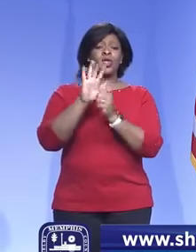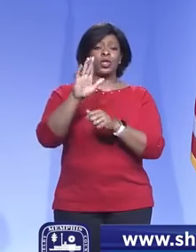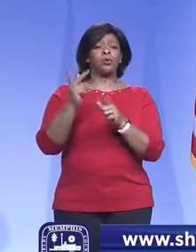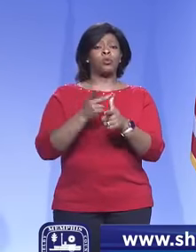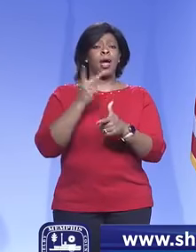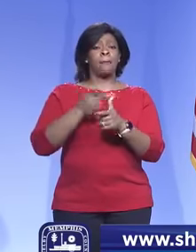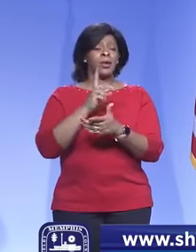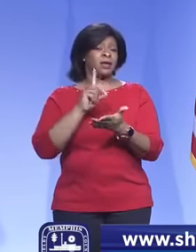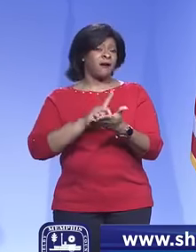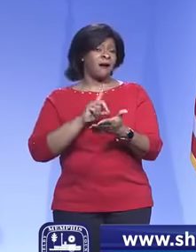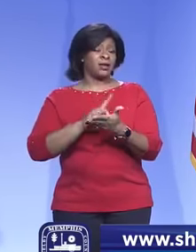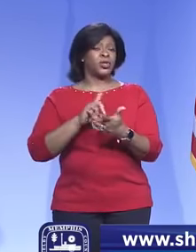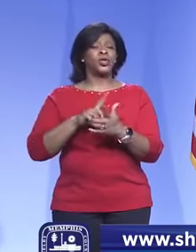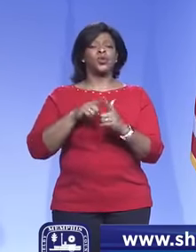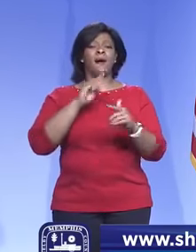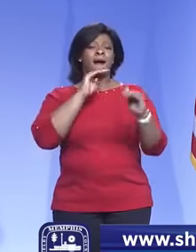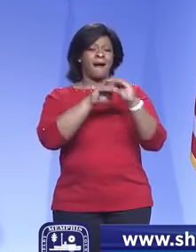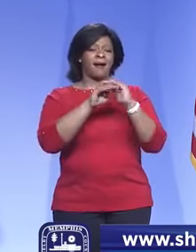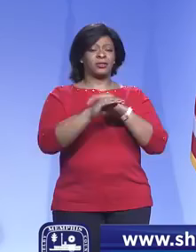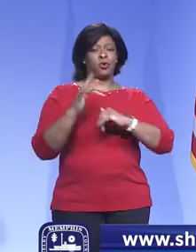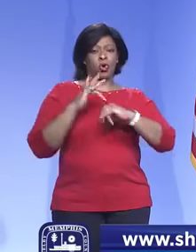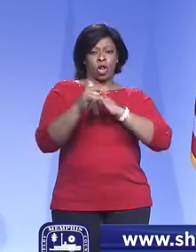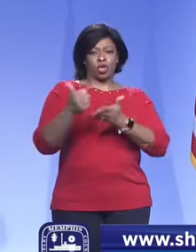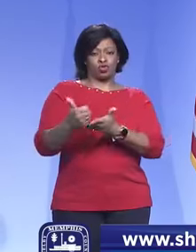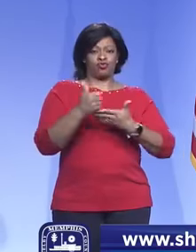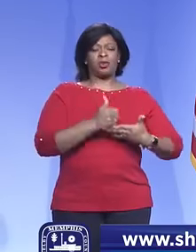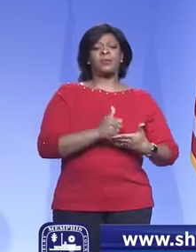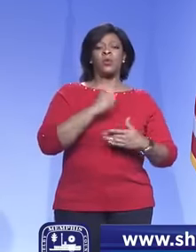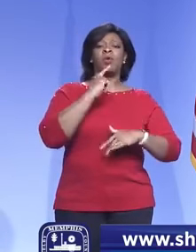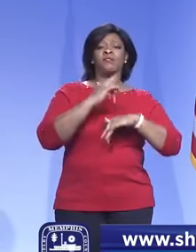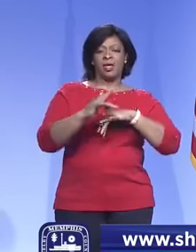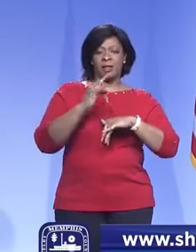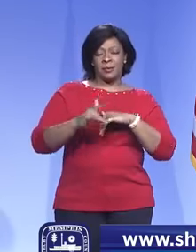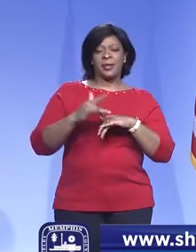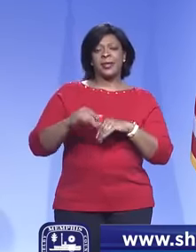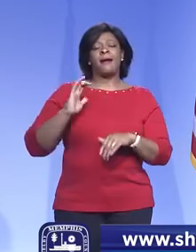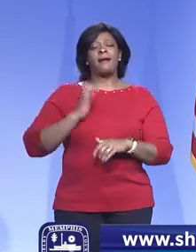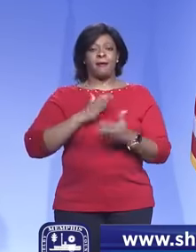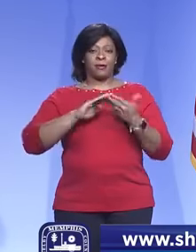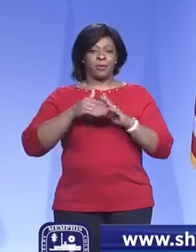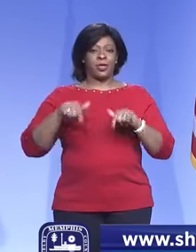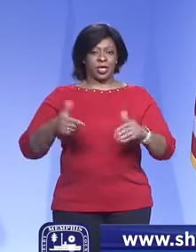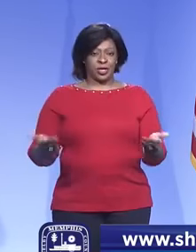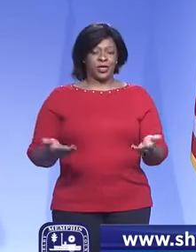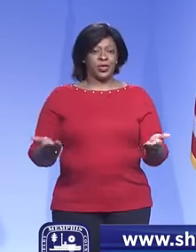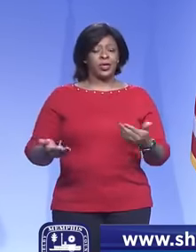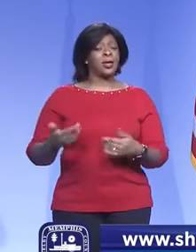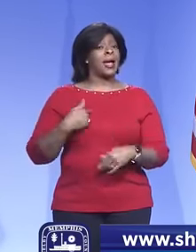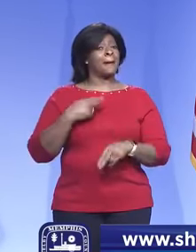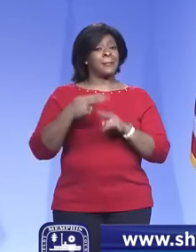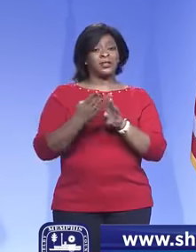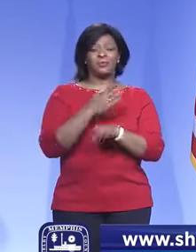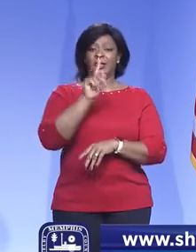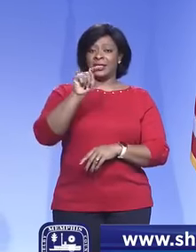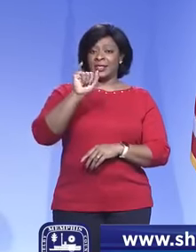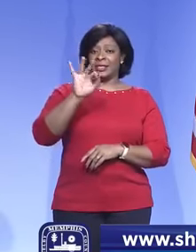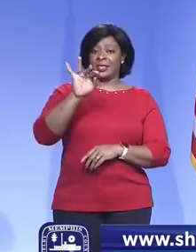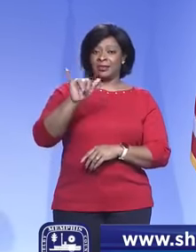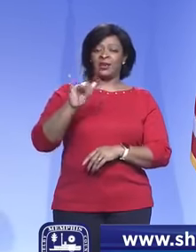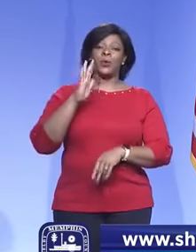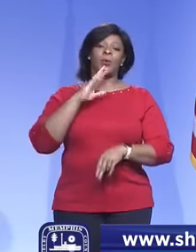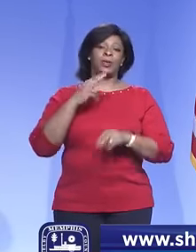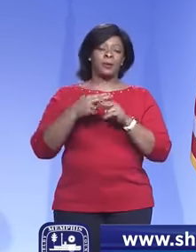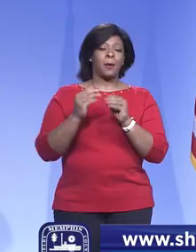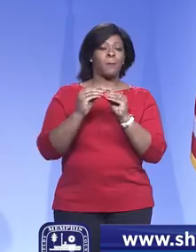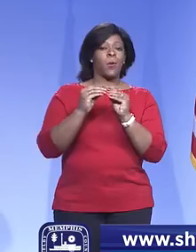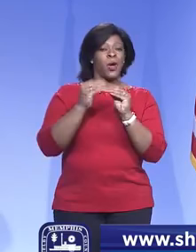care provider so that you can access early treatment that is available in our community. And as I said, Tiffany is going to speak much